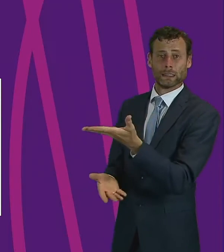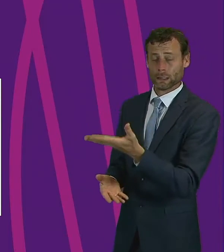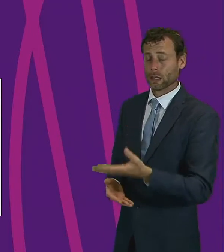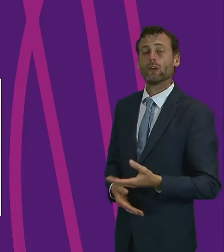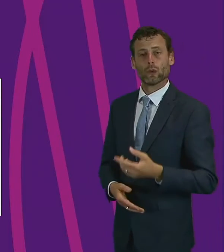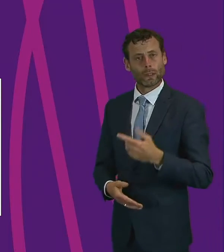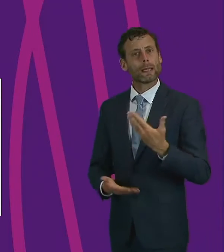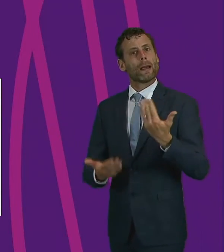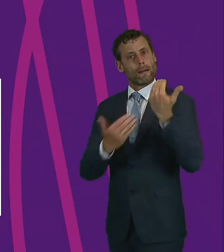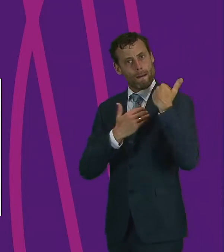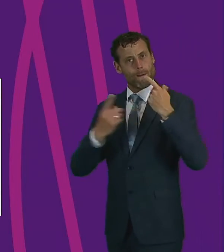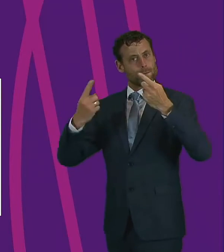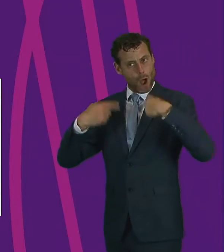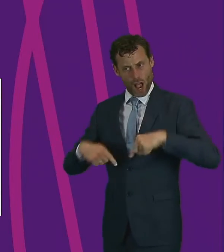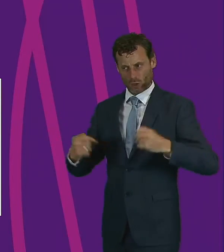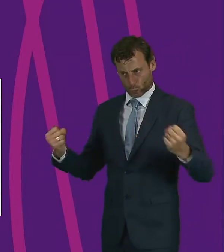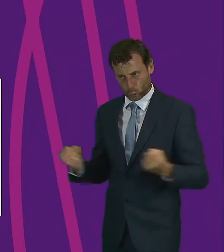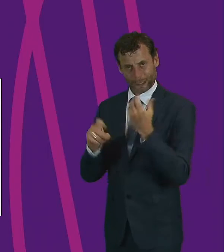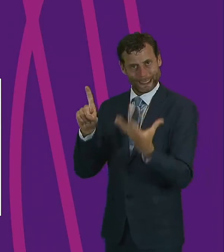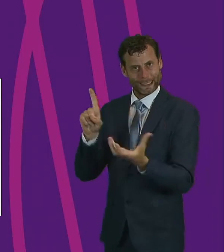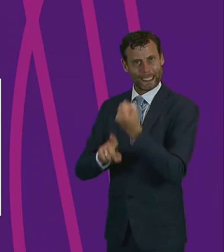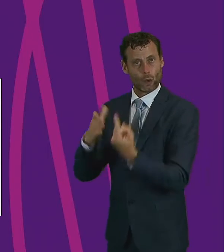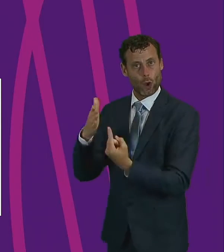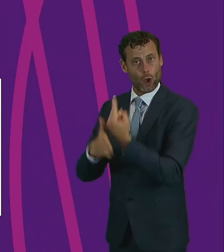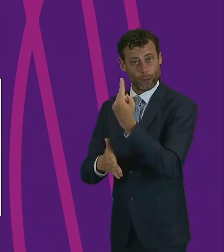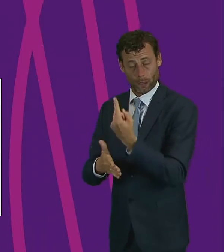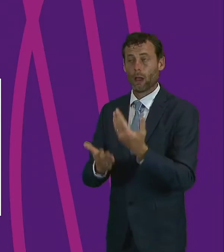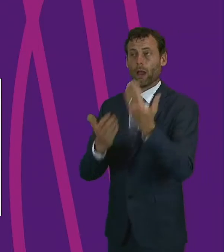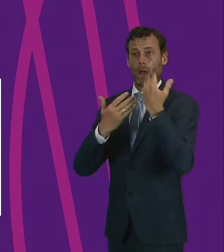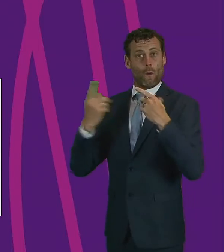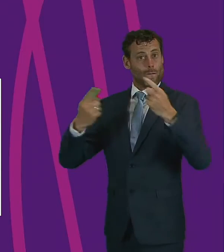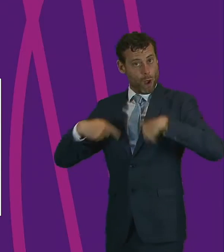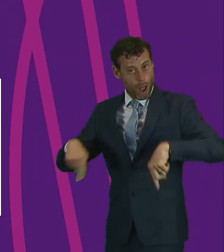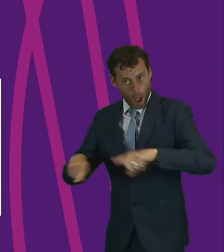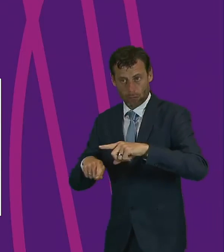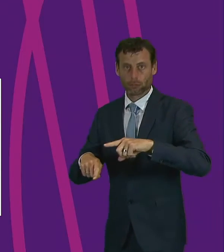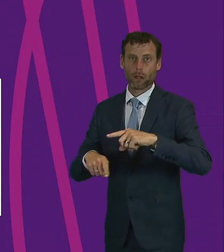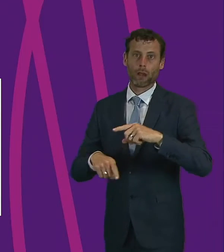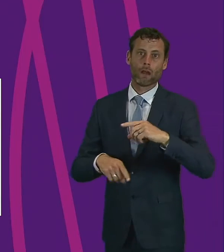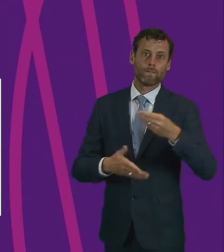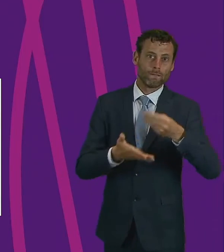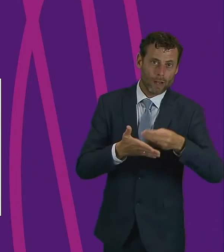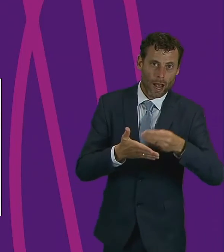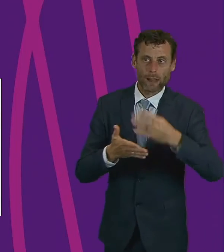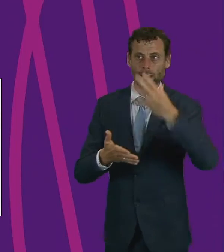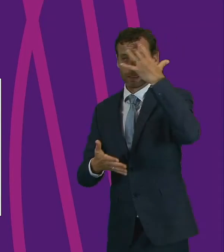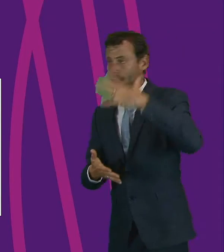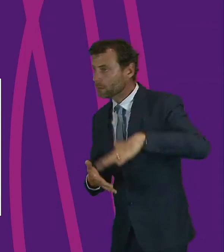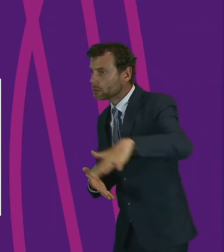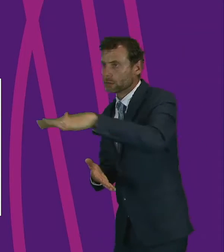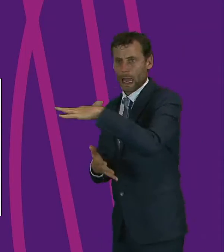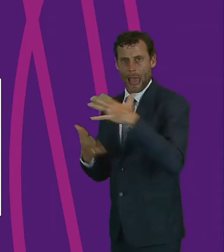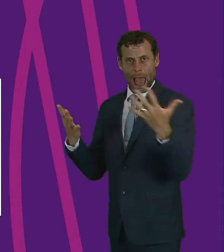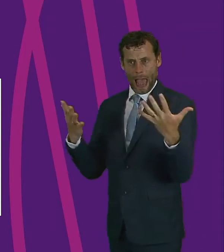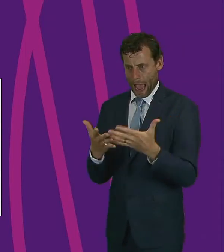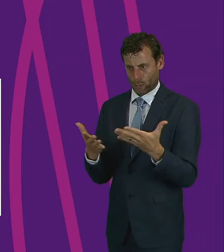business, finance and the state to reinvent and reimagine. It must be a job-rich